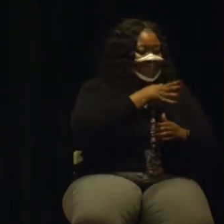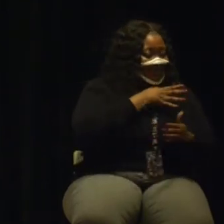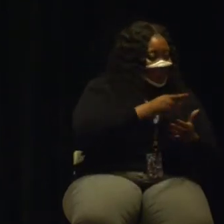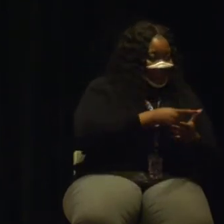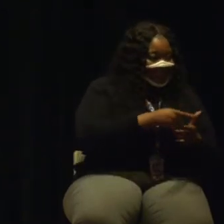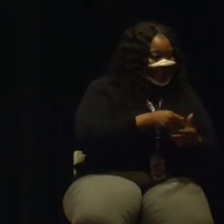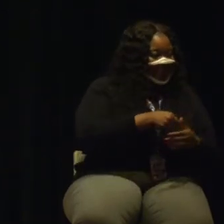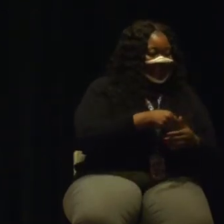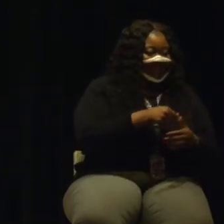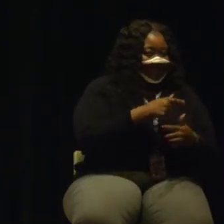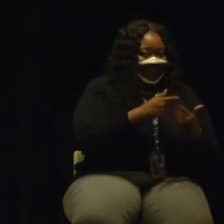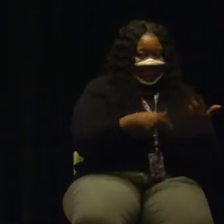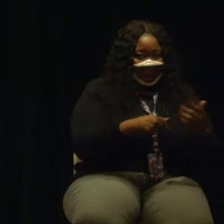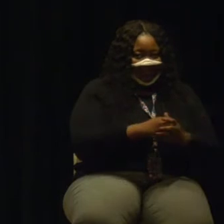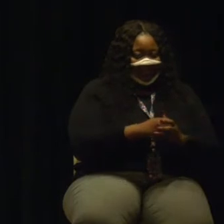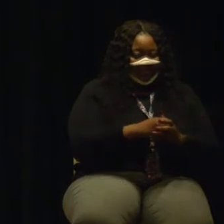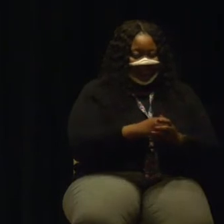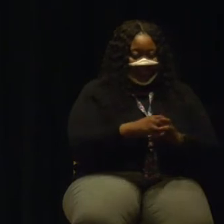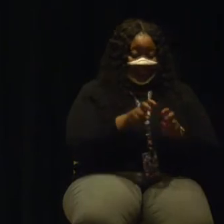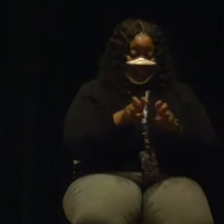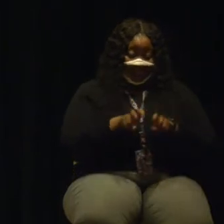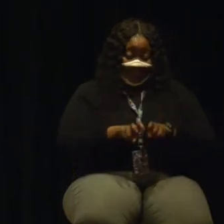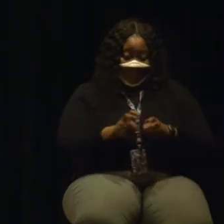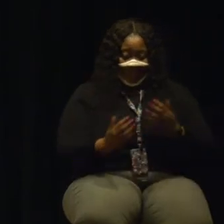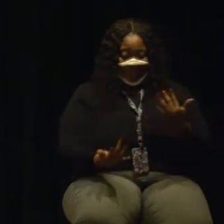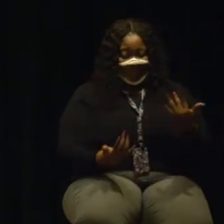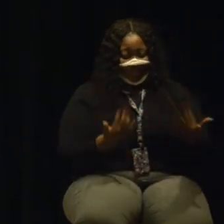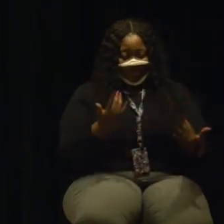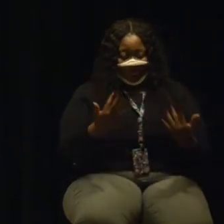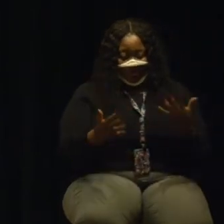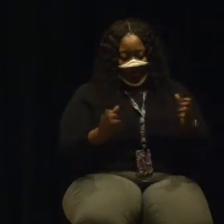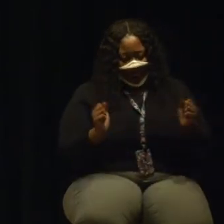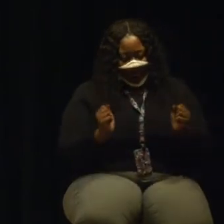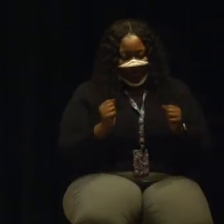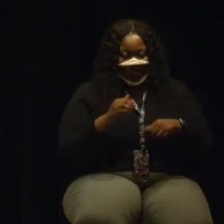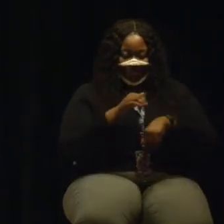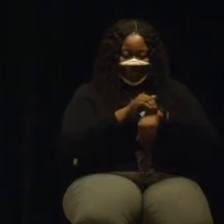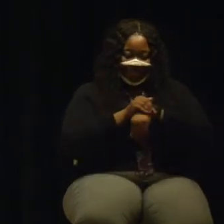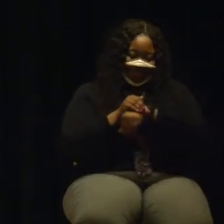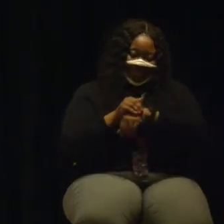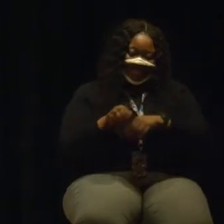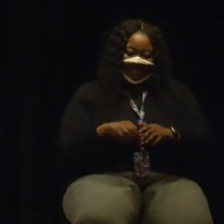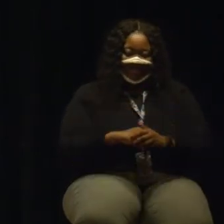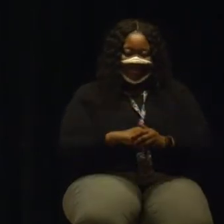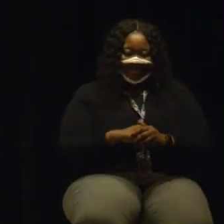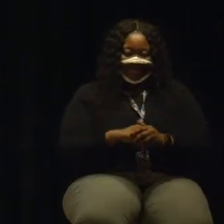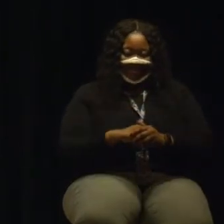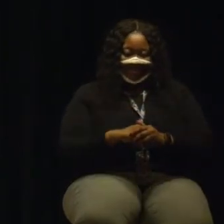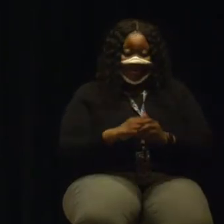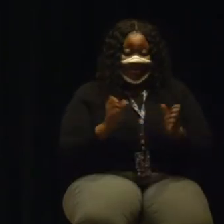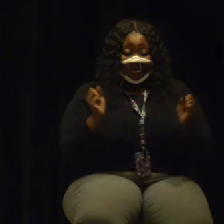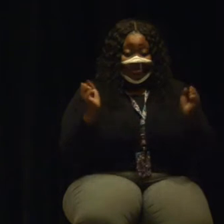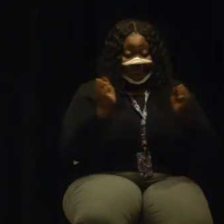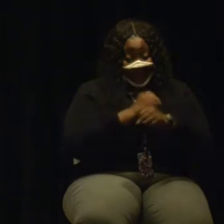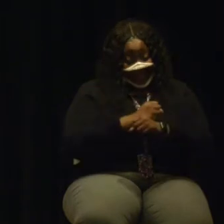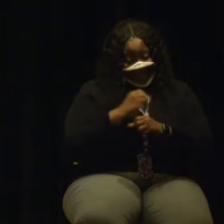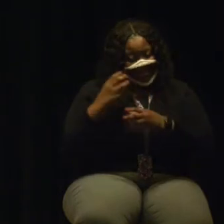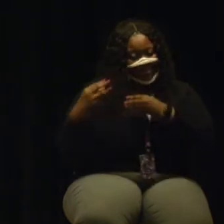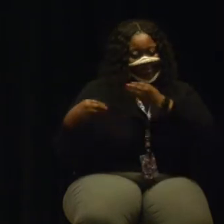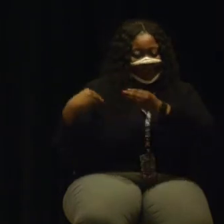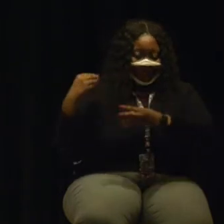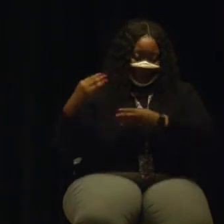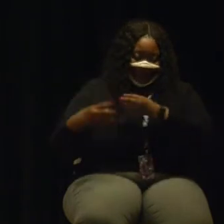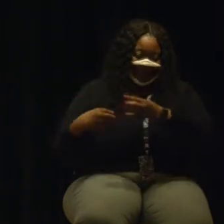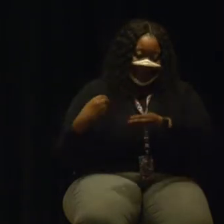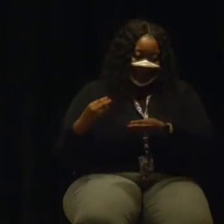the fire on winter nights. Fighting is just a more entertaining version of those prehistoric battles, and I'm the best battler